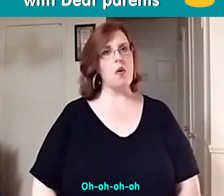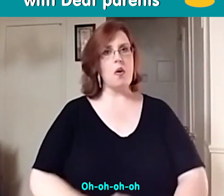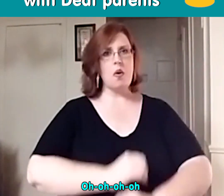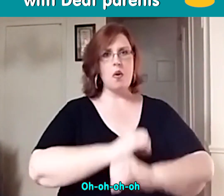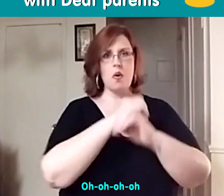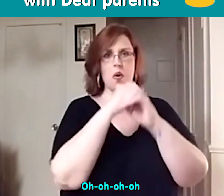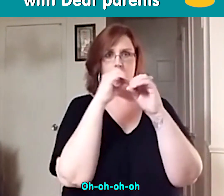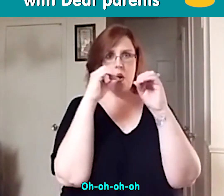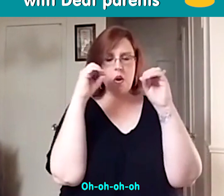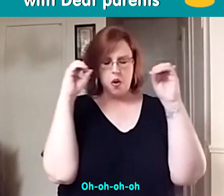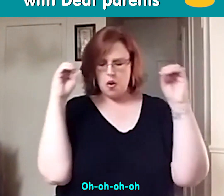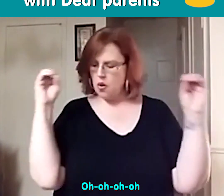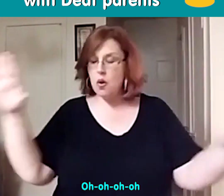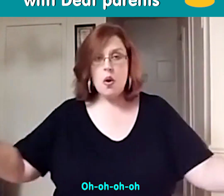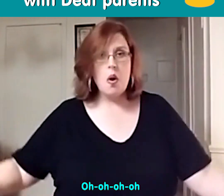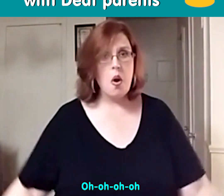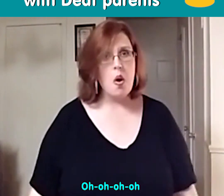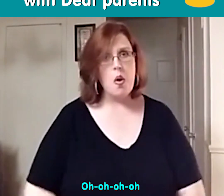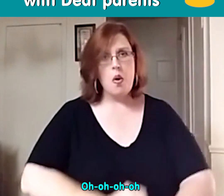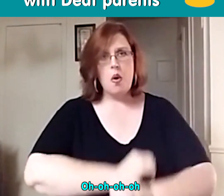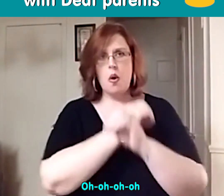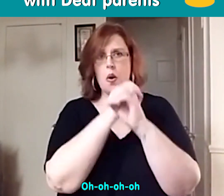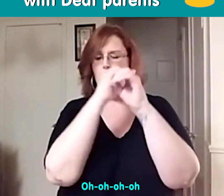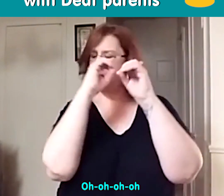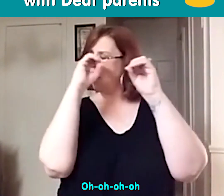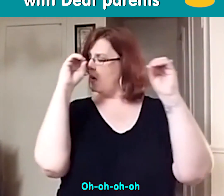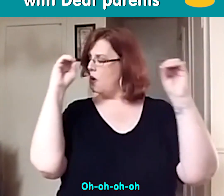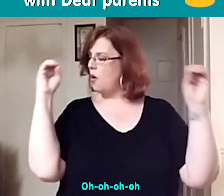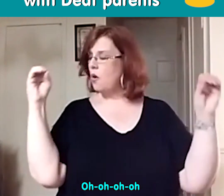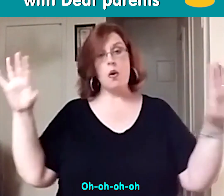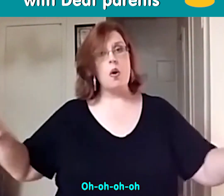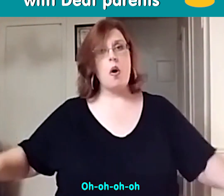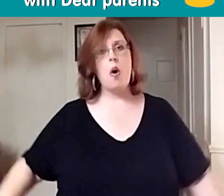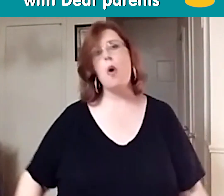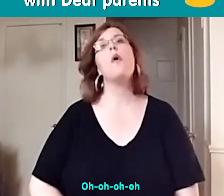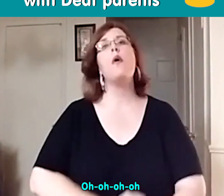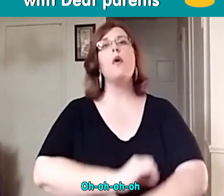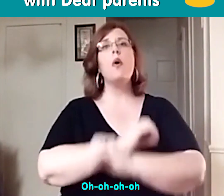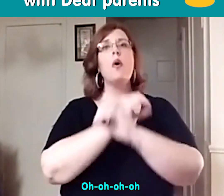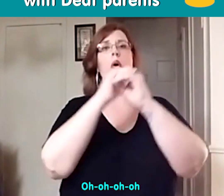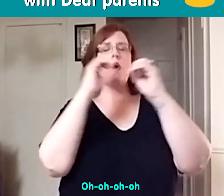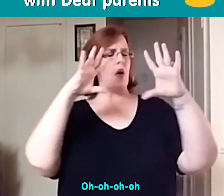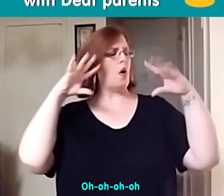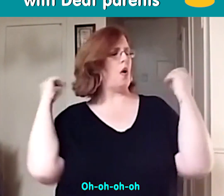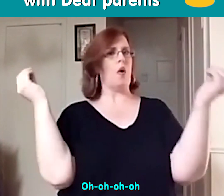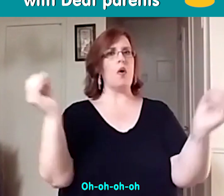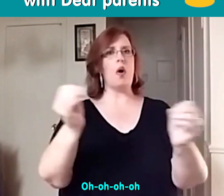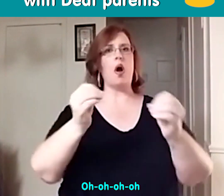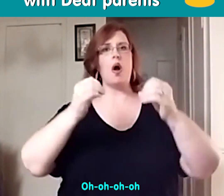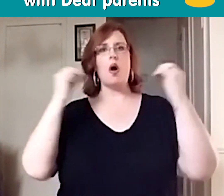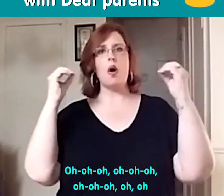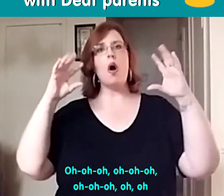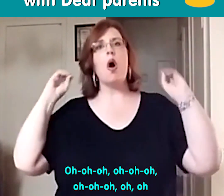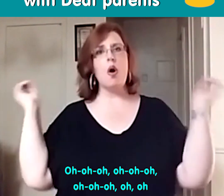they say, no one will love you as you are. But I won't let them break me down to dust.